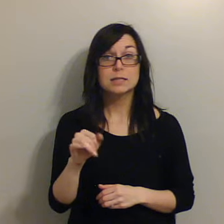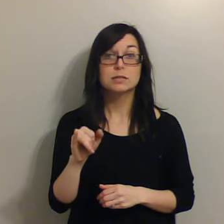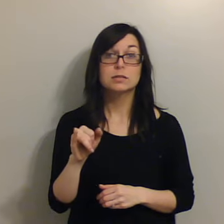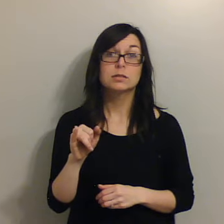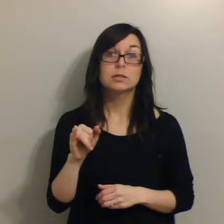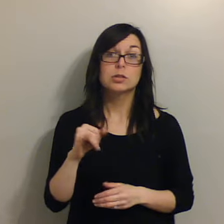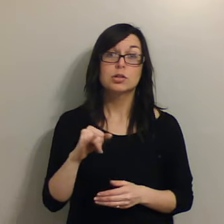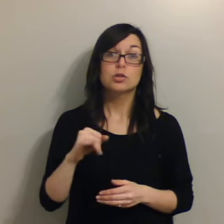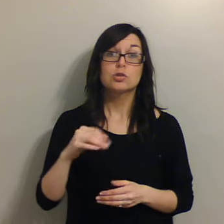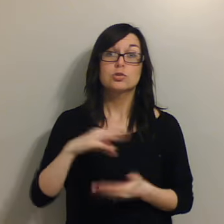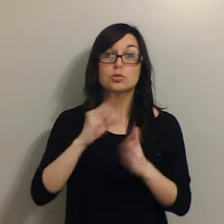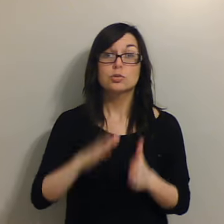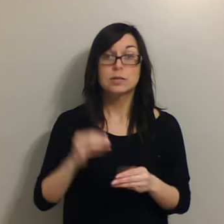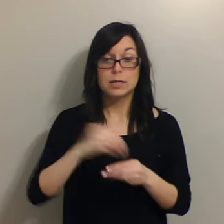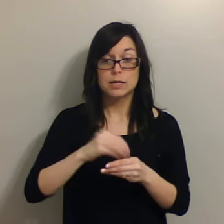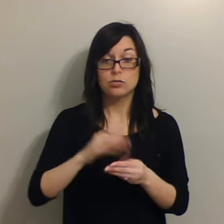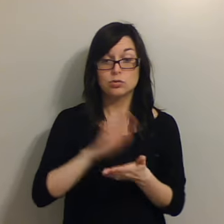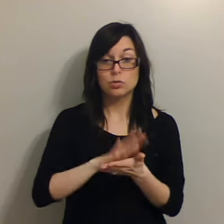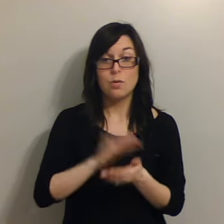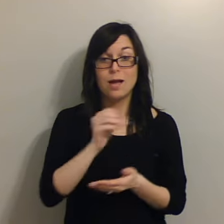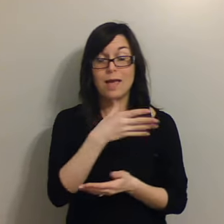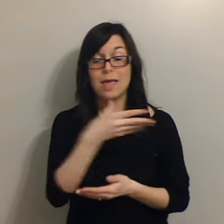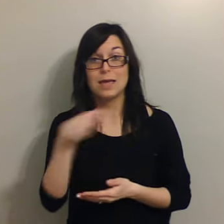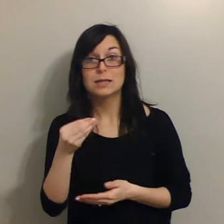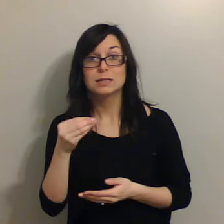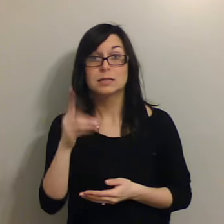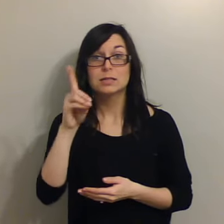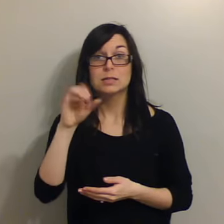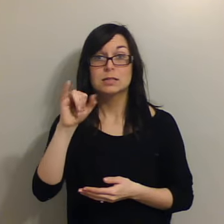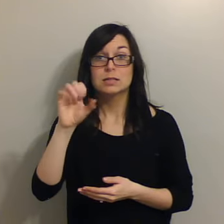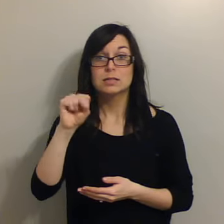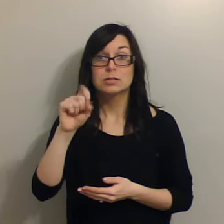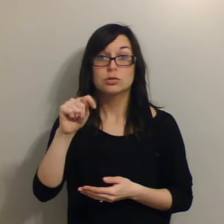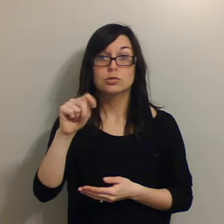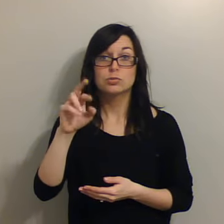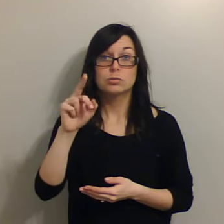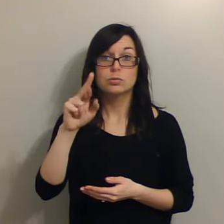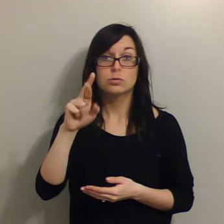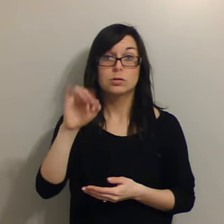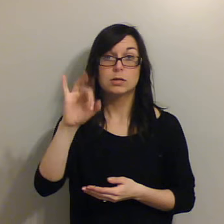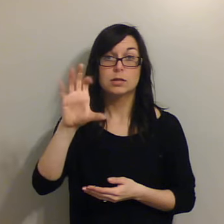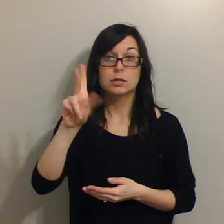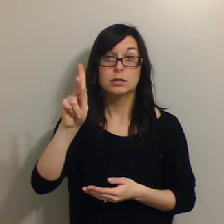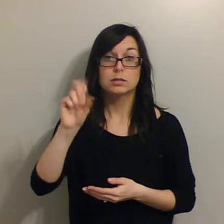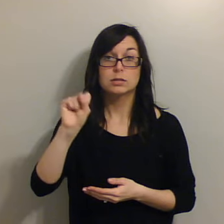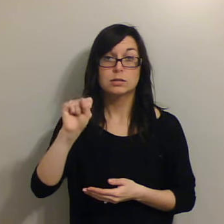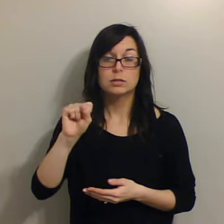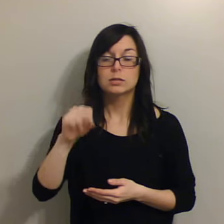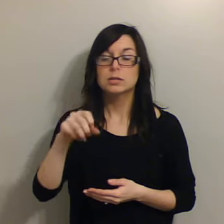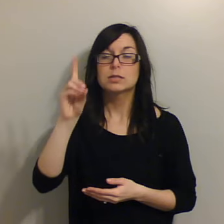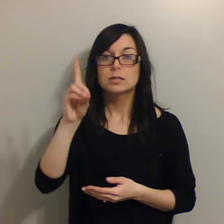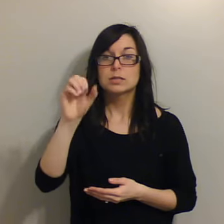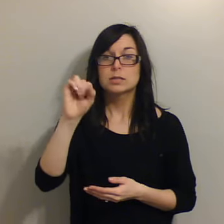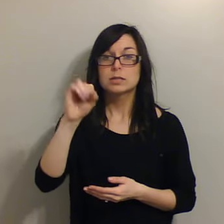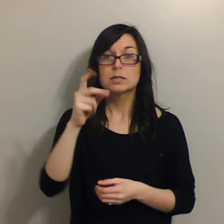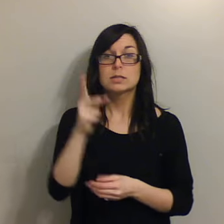informed that this had been an experiment, and that the students had actually been selected at random. Well, the